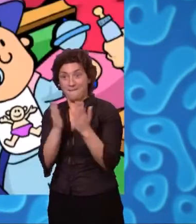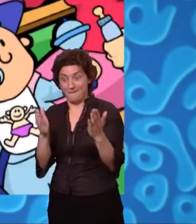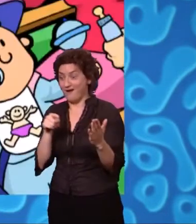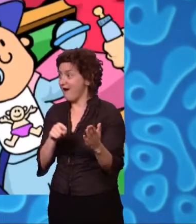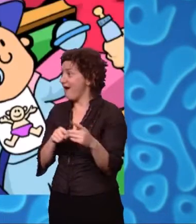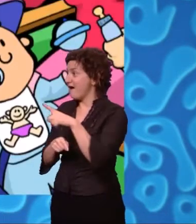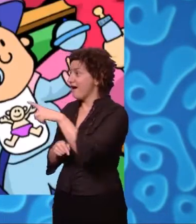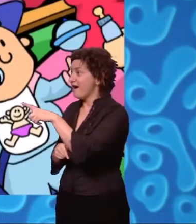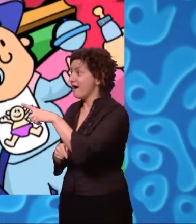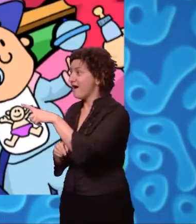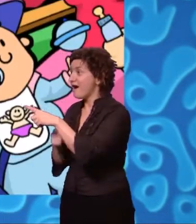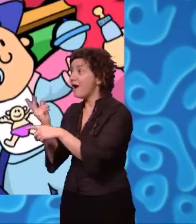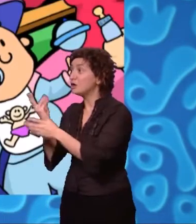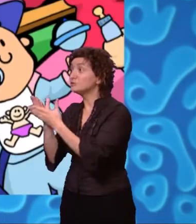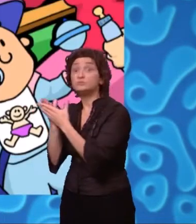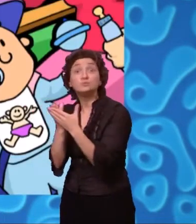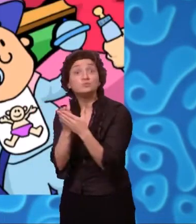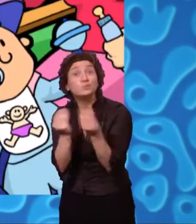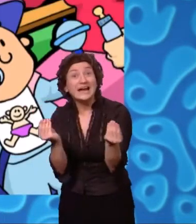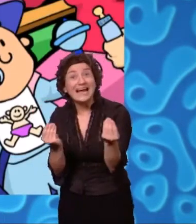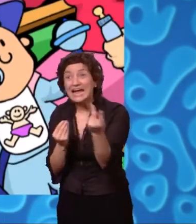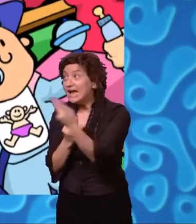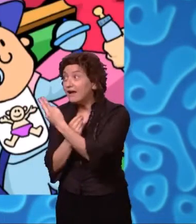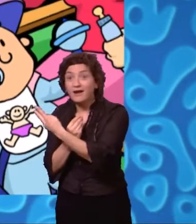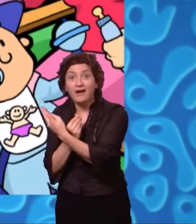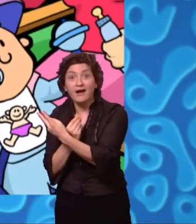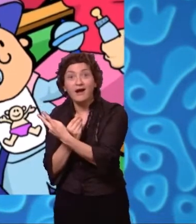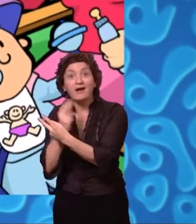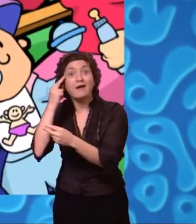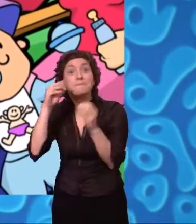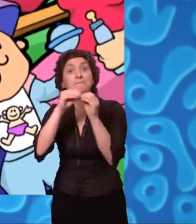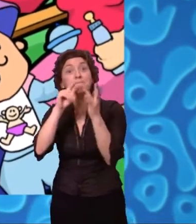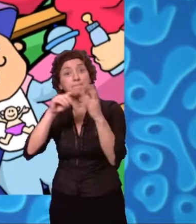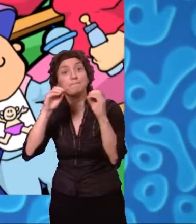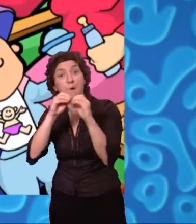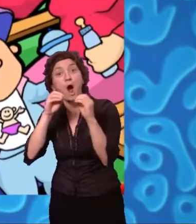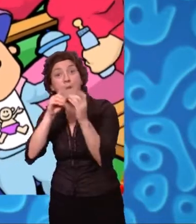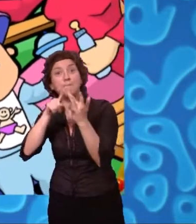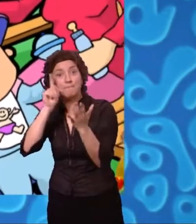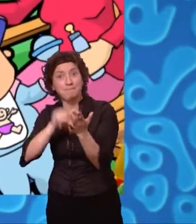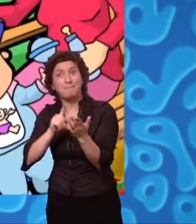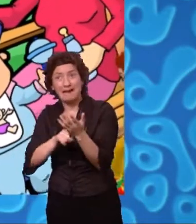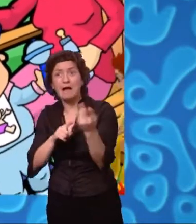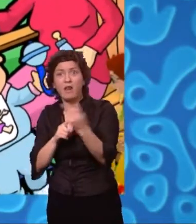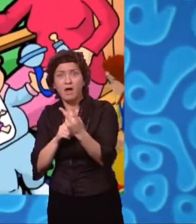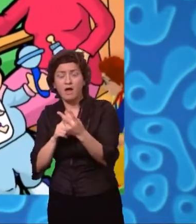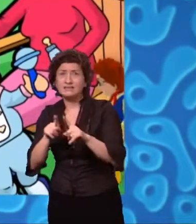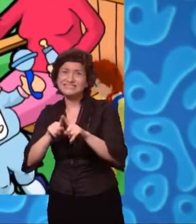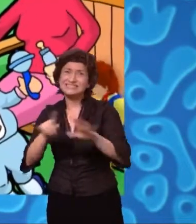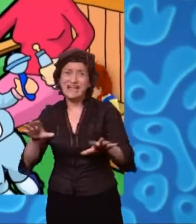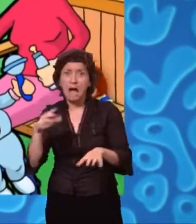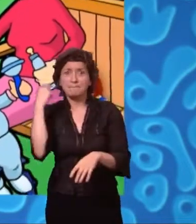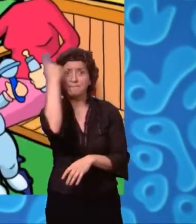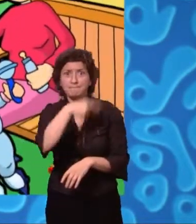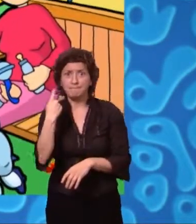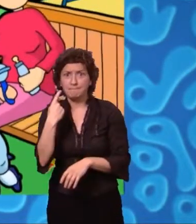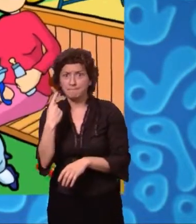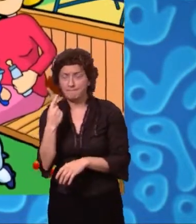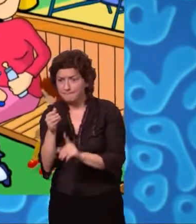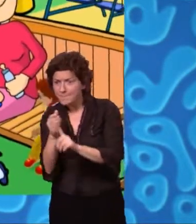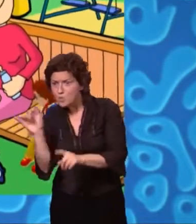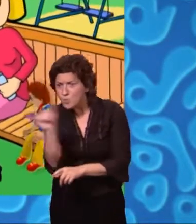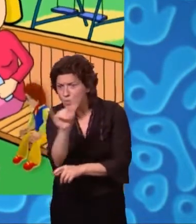When Bob and Bill were babies, I really couldn't tell them apart. Baby Bob or Baby Bill? Baby